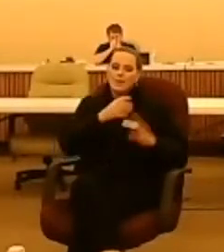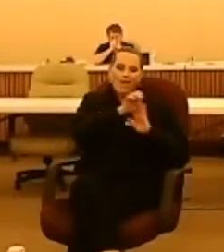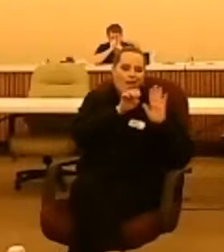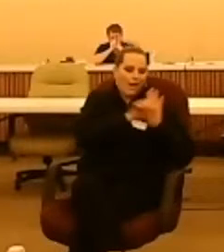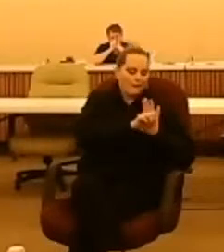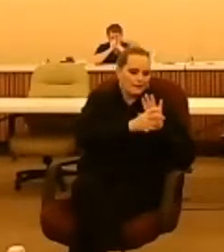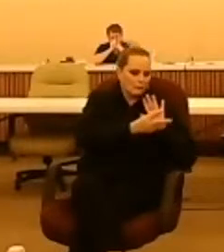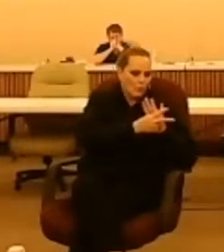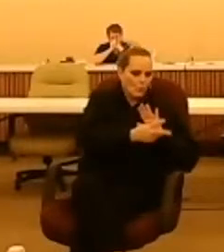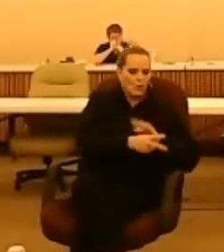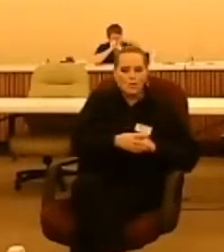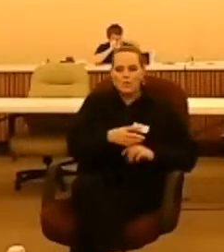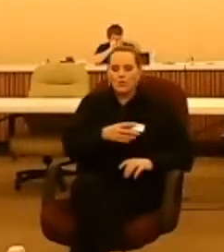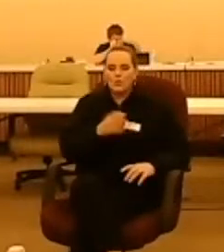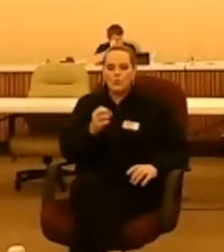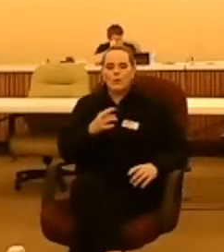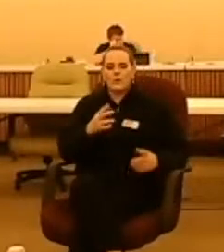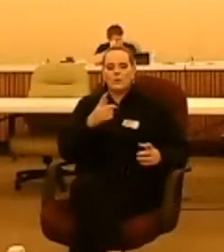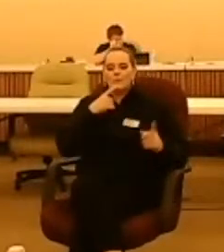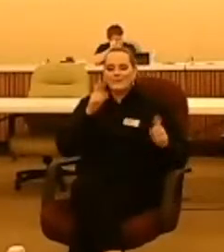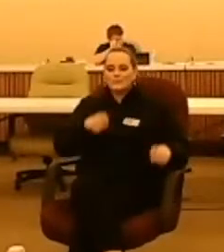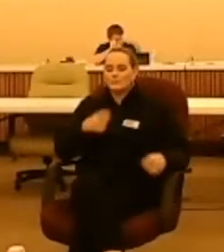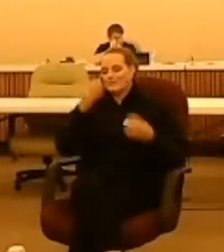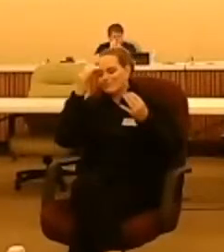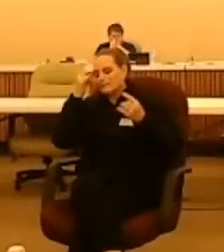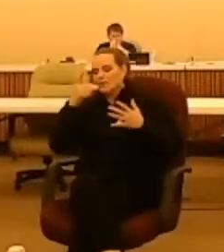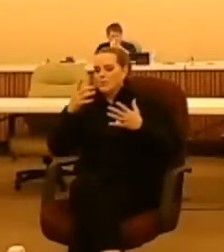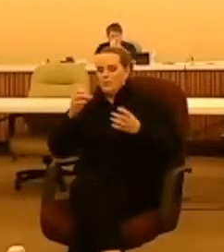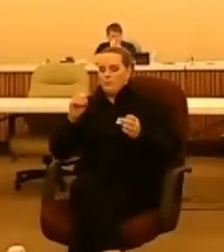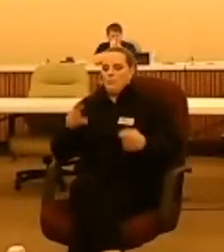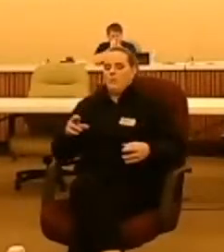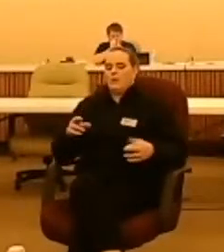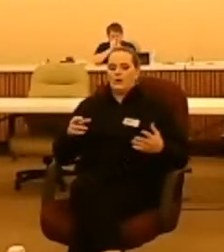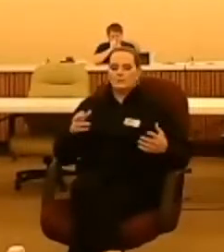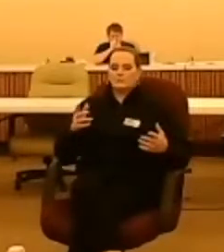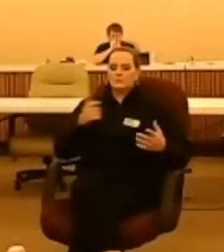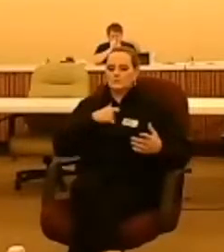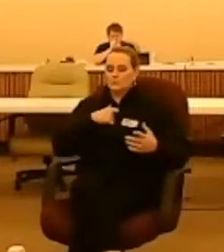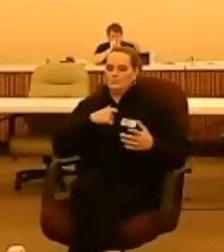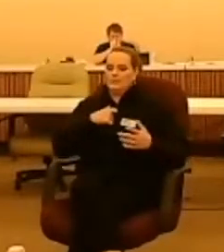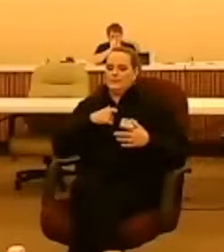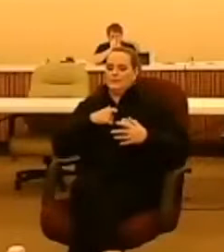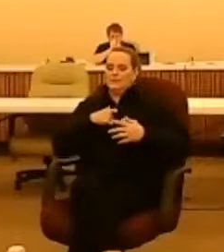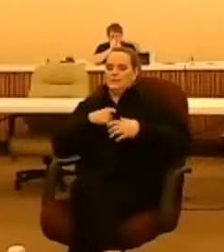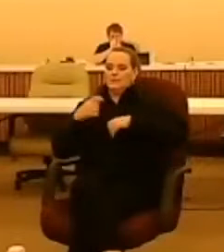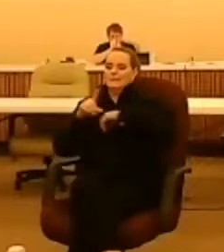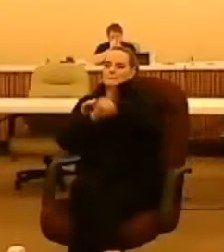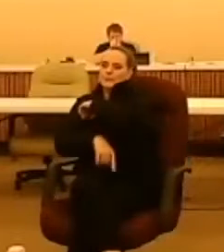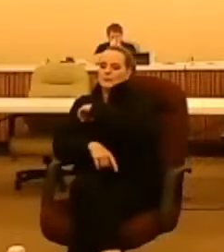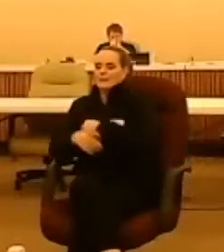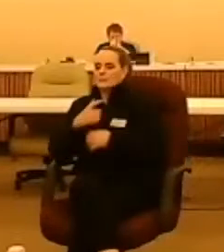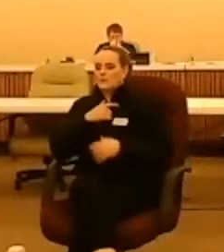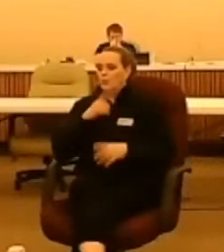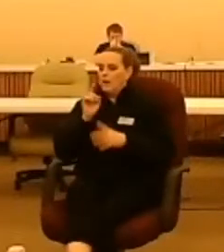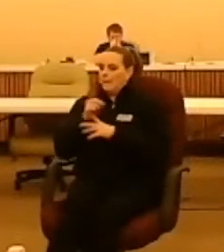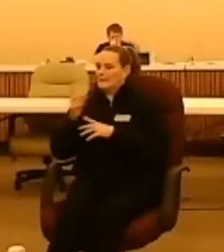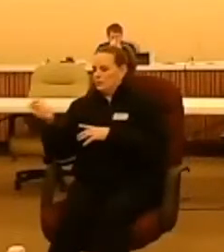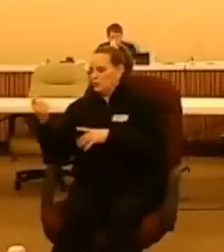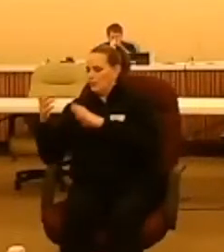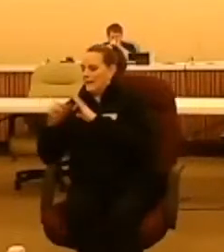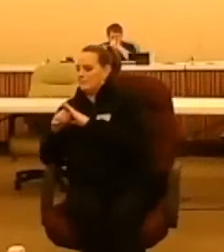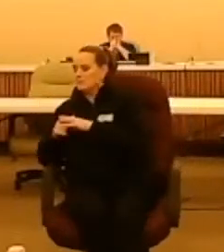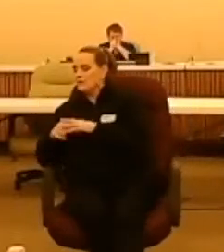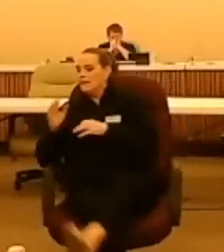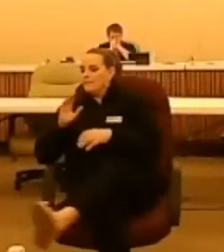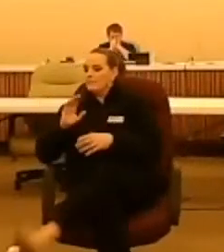violation that ought to be considered or ought to be sanctioned. And so, and a minute ago, you were saying that the town